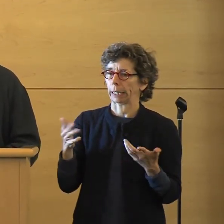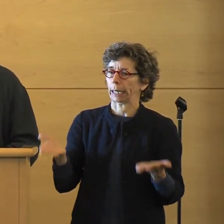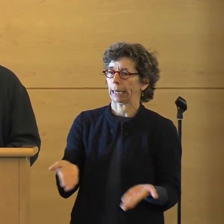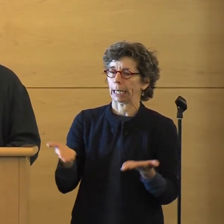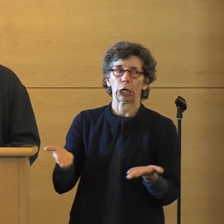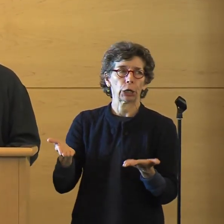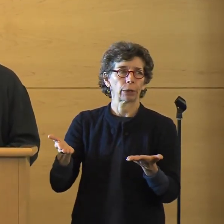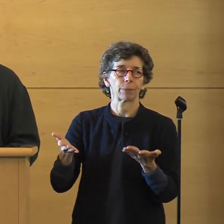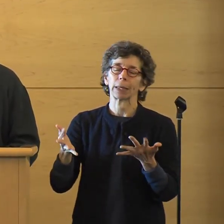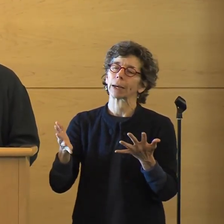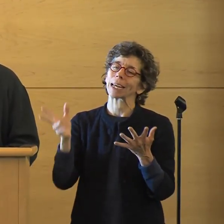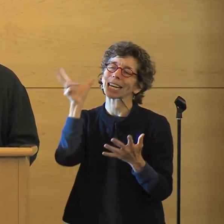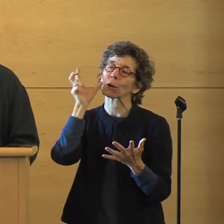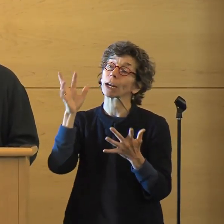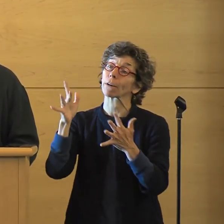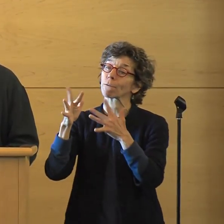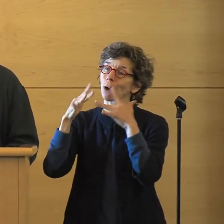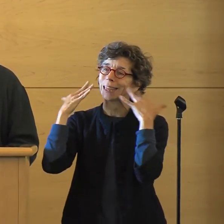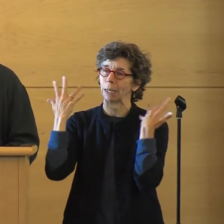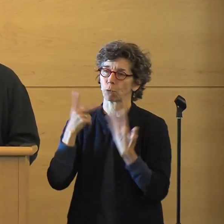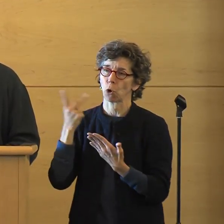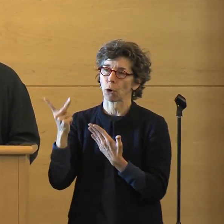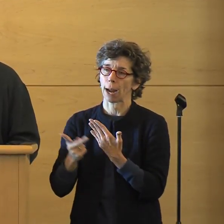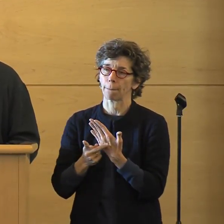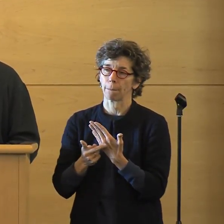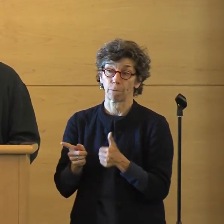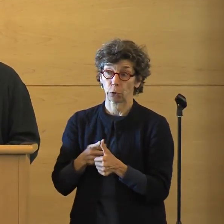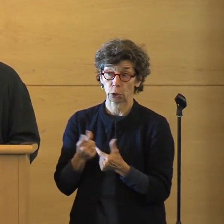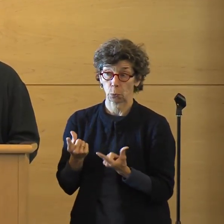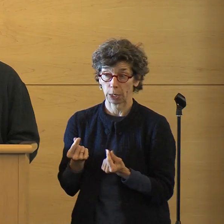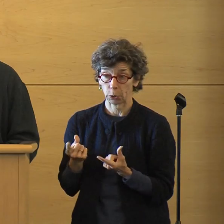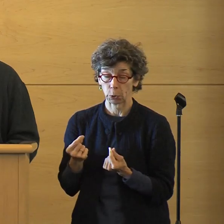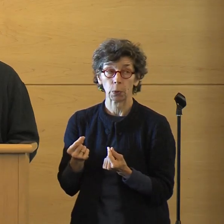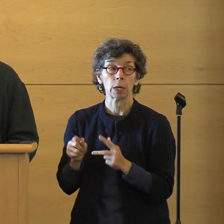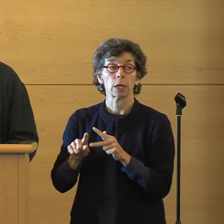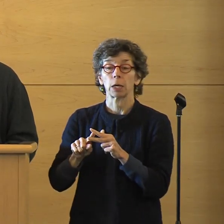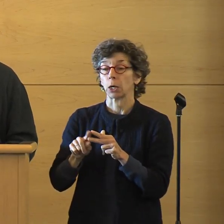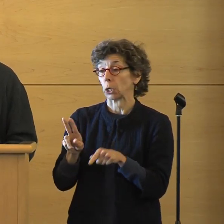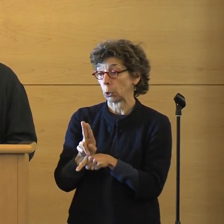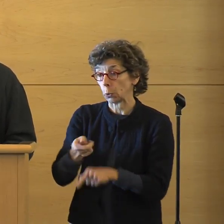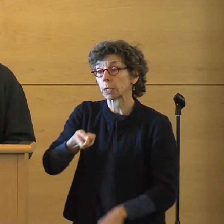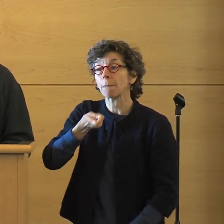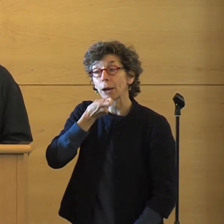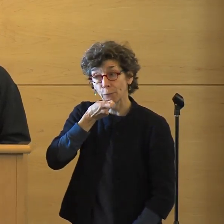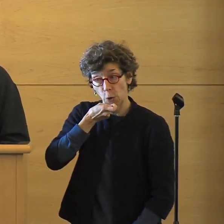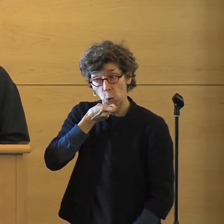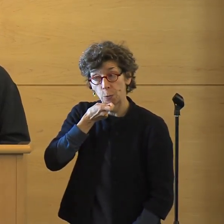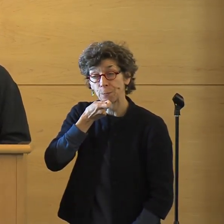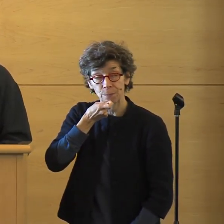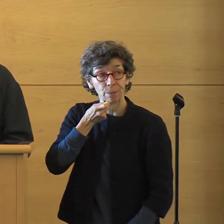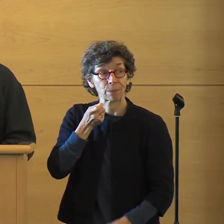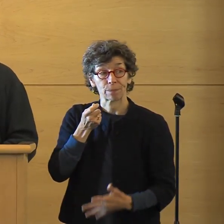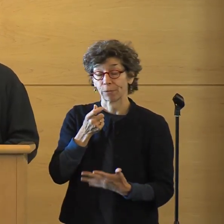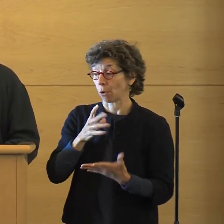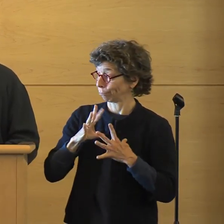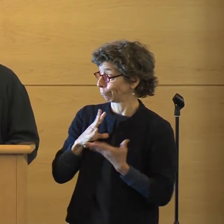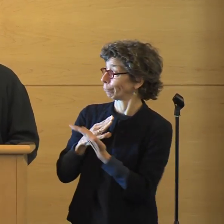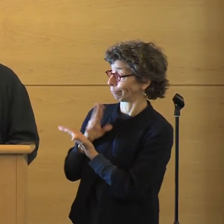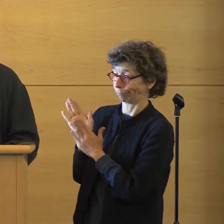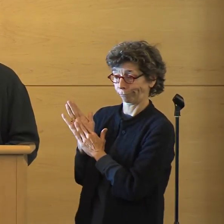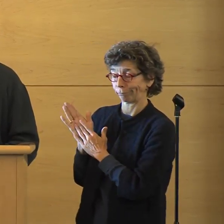hearing accessible, because most places don't think about how people are going to hear when they have a program. And so